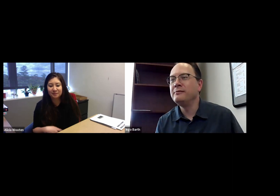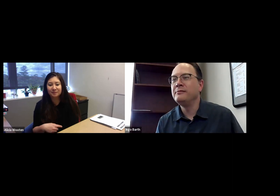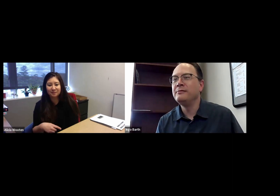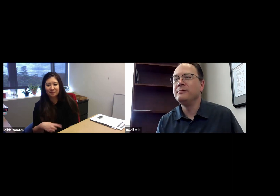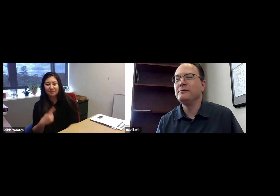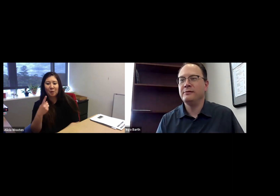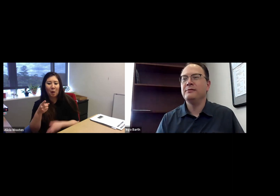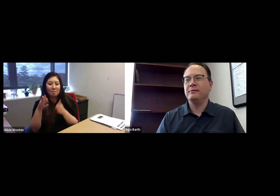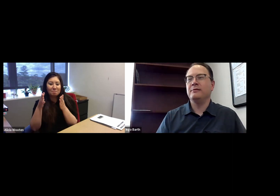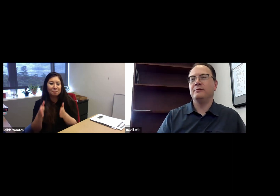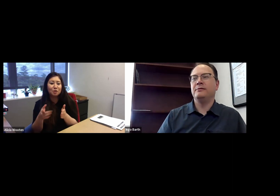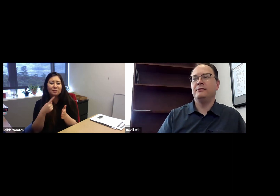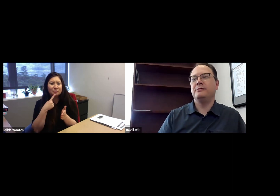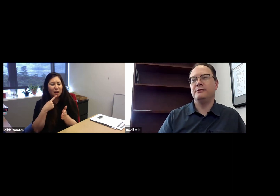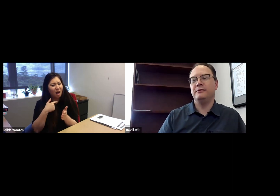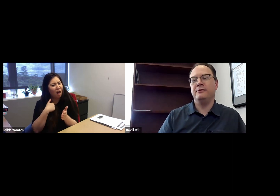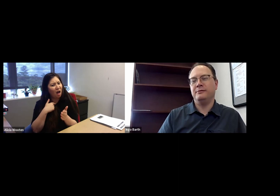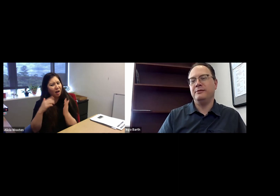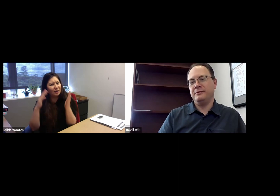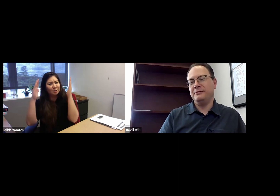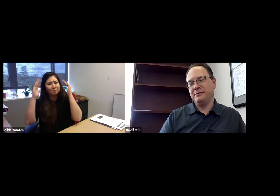too, and have some discussion in regard to it.